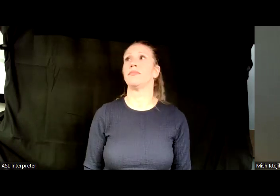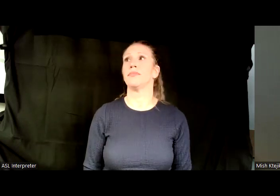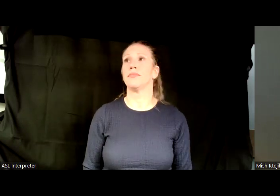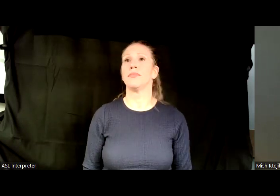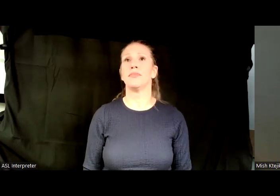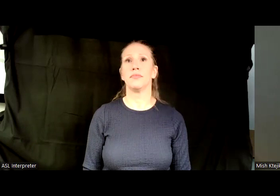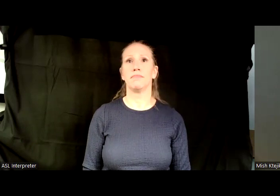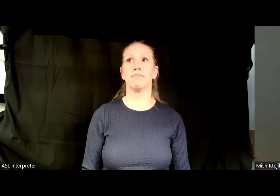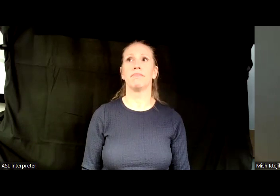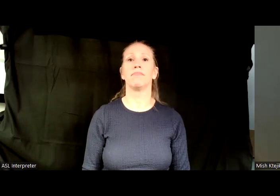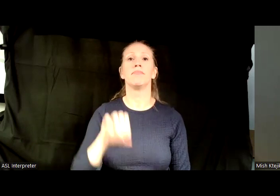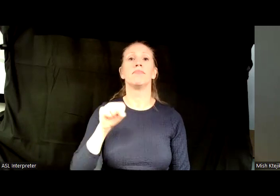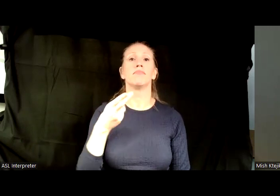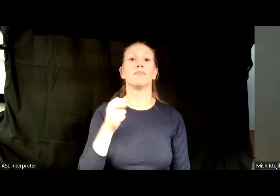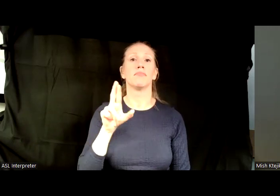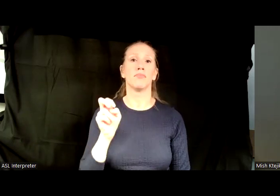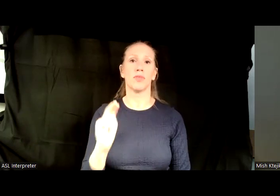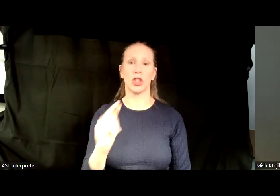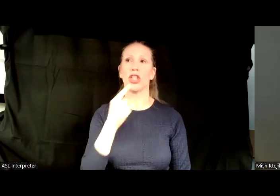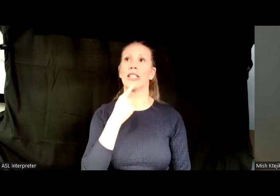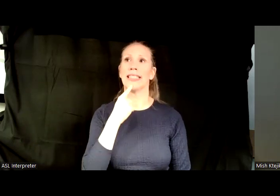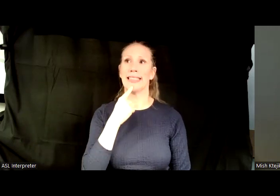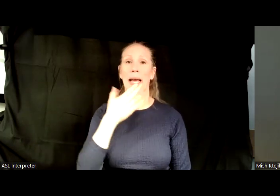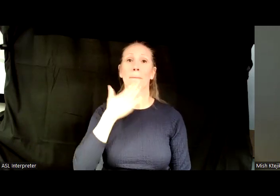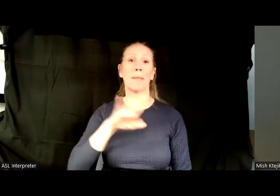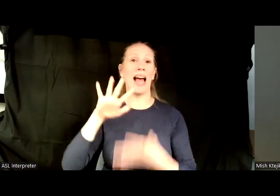bad sound. And it was that